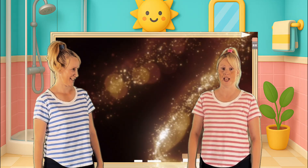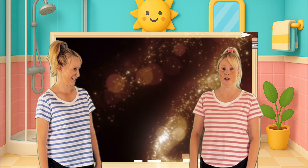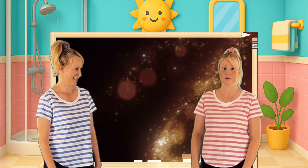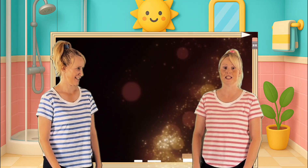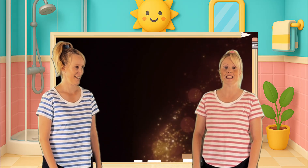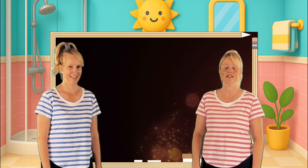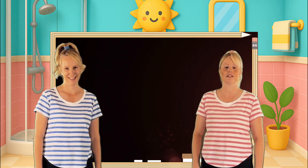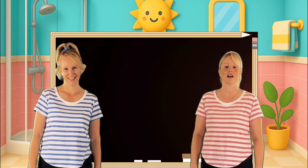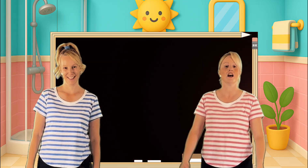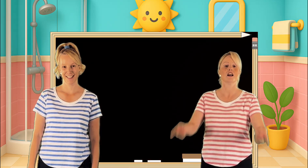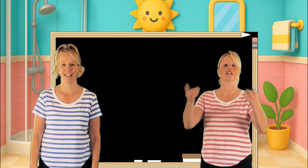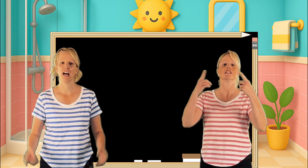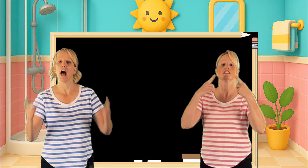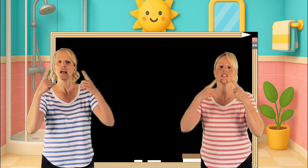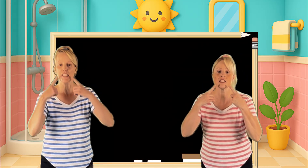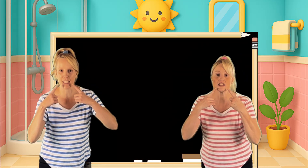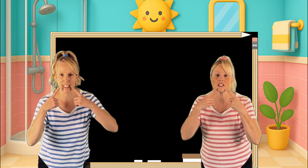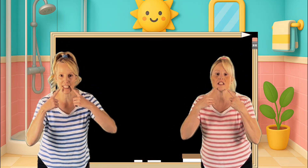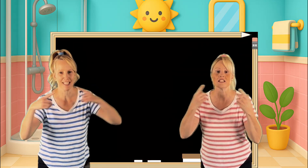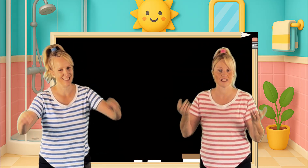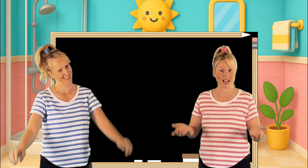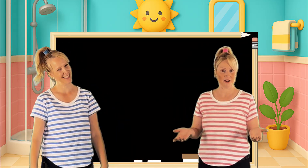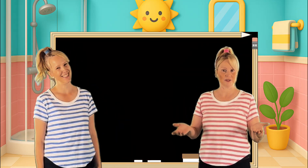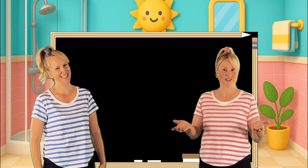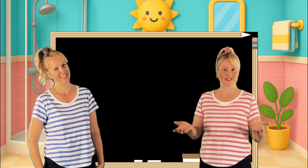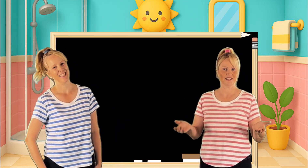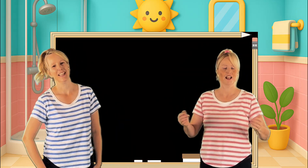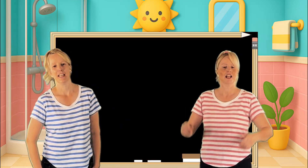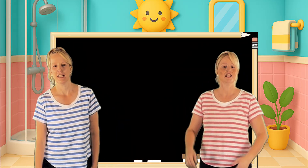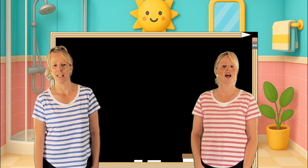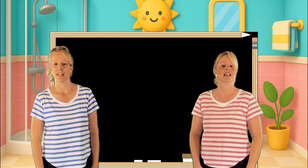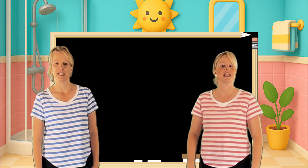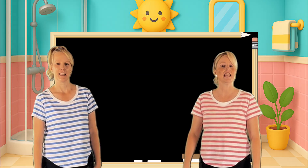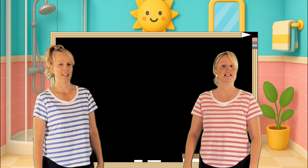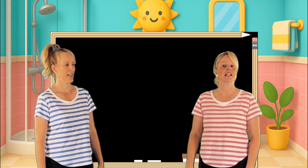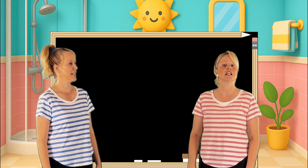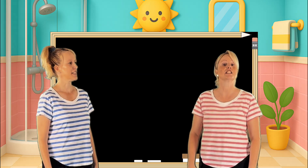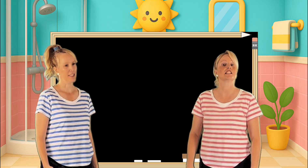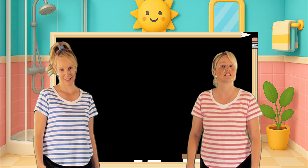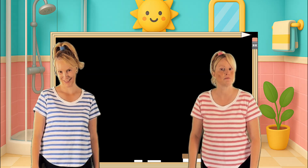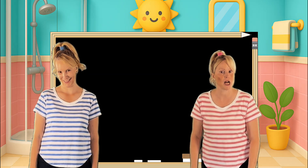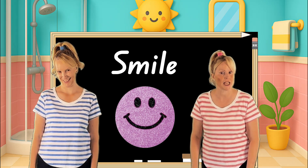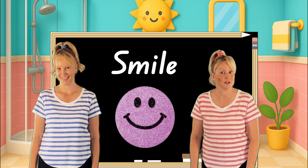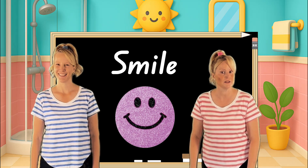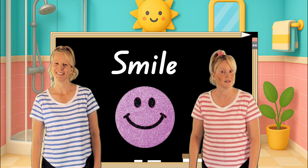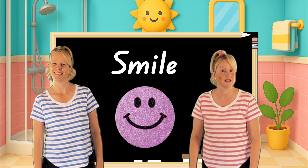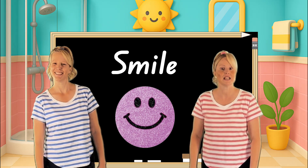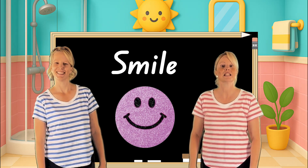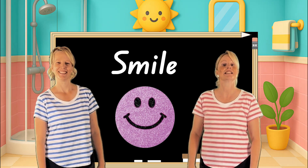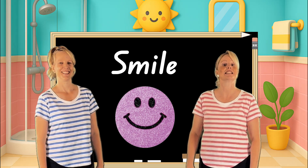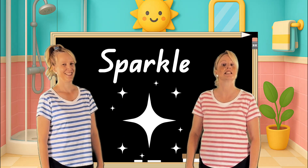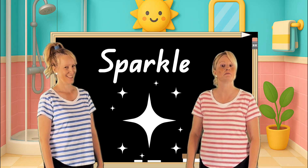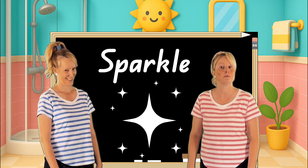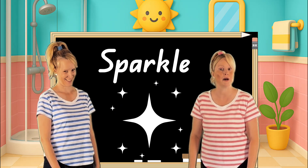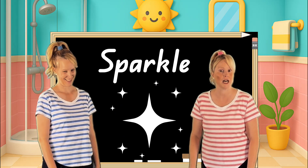sound, is the S sound. Like in smile,